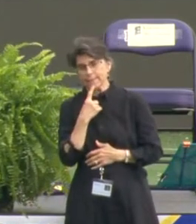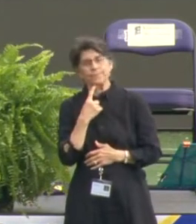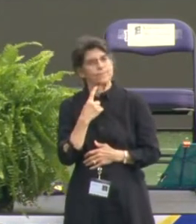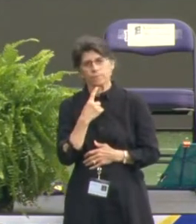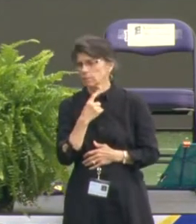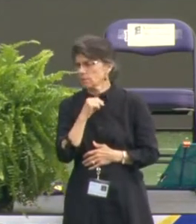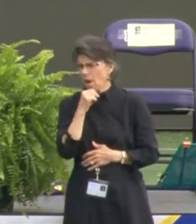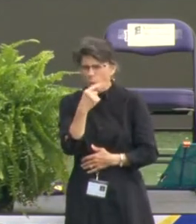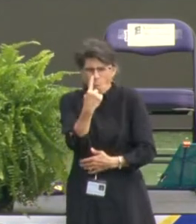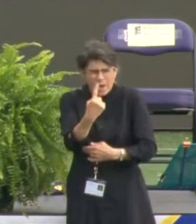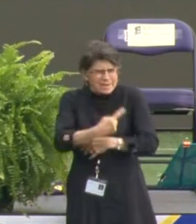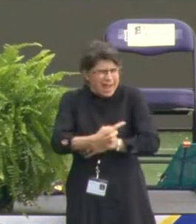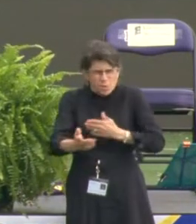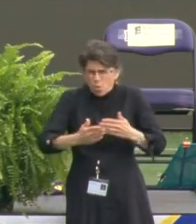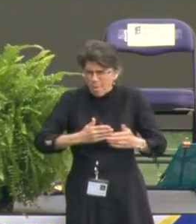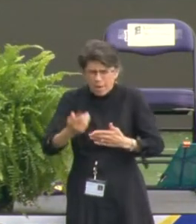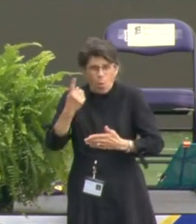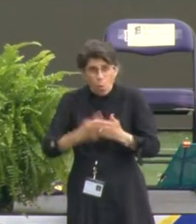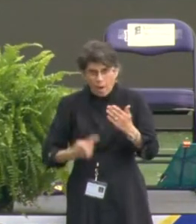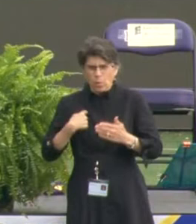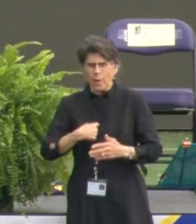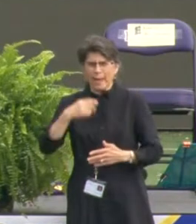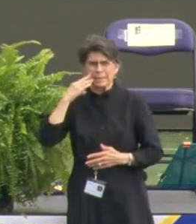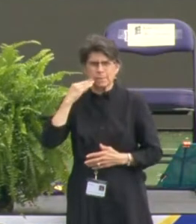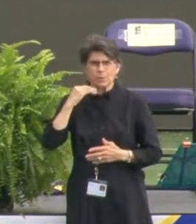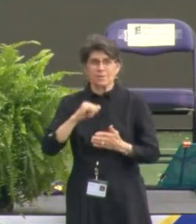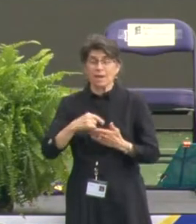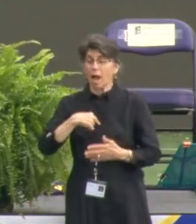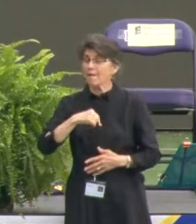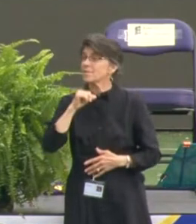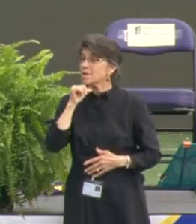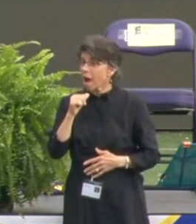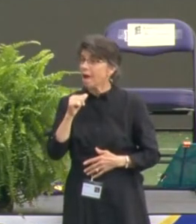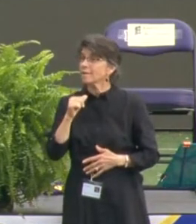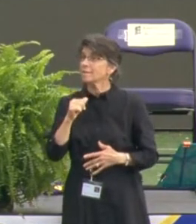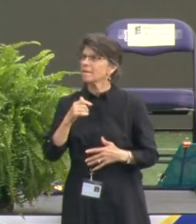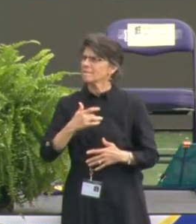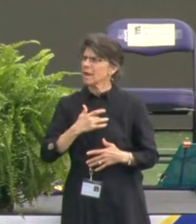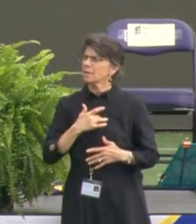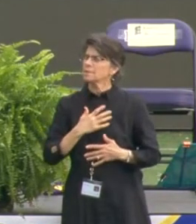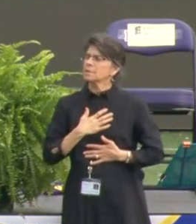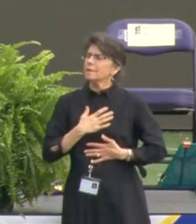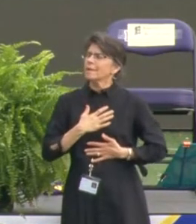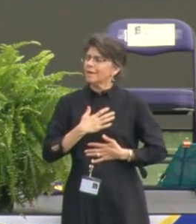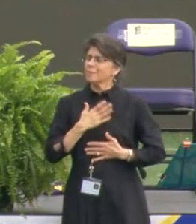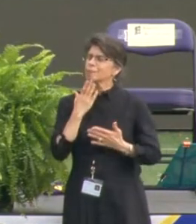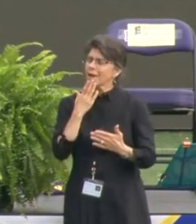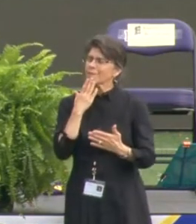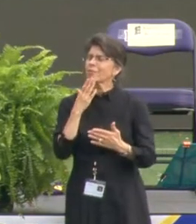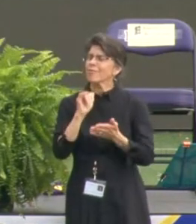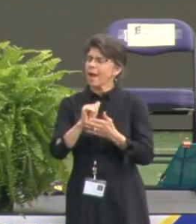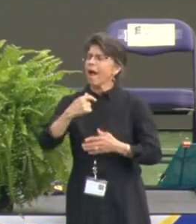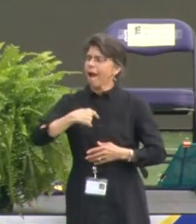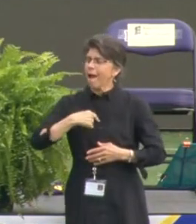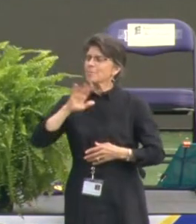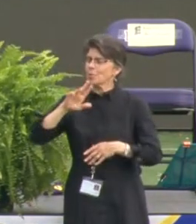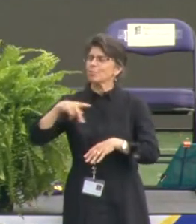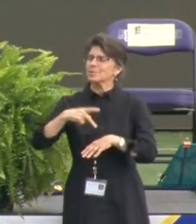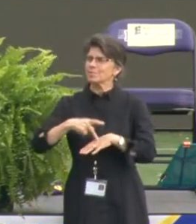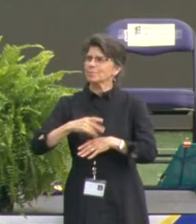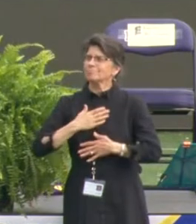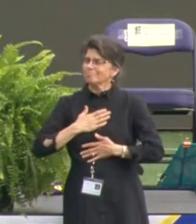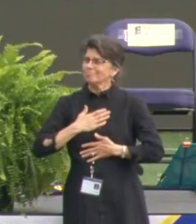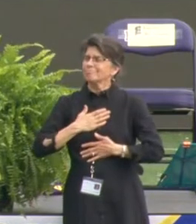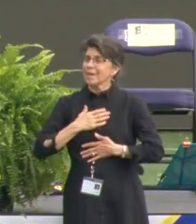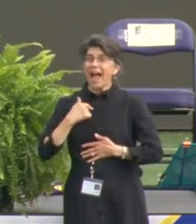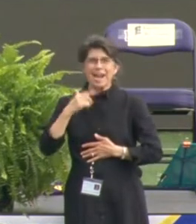there's not been one day, no matter what we've been going through, that I have not felt grateful to be your principal. And I know that the best